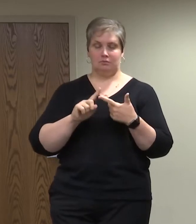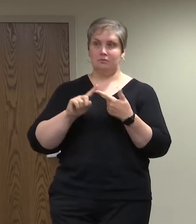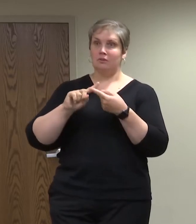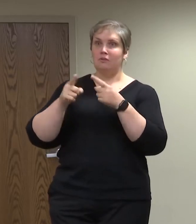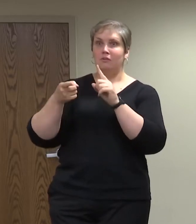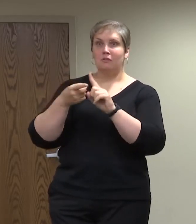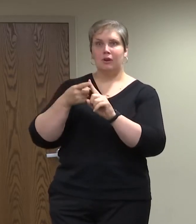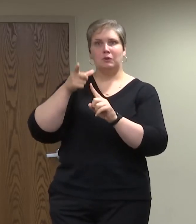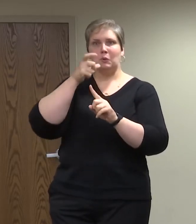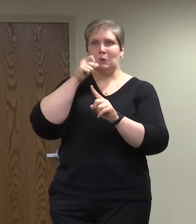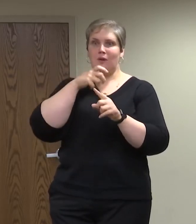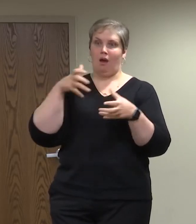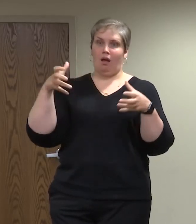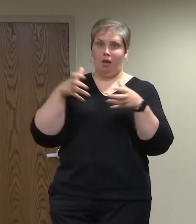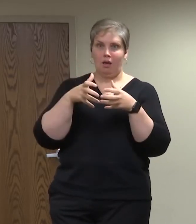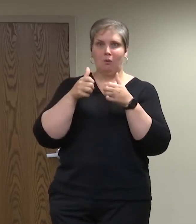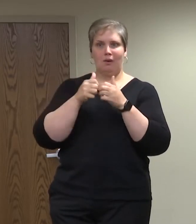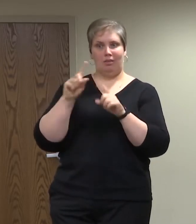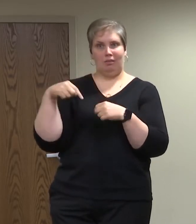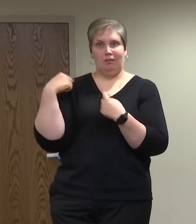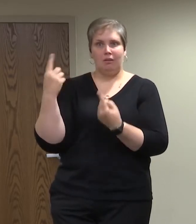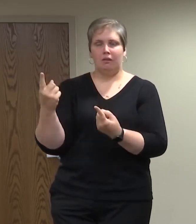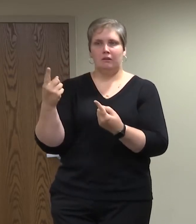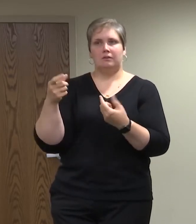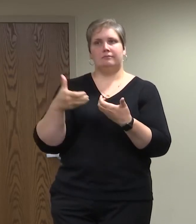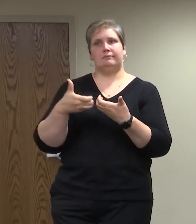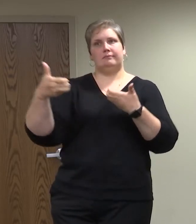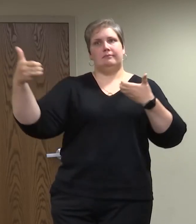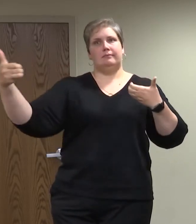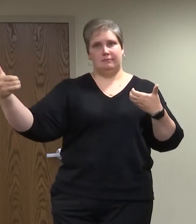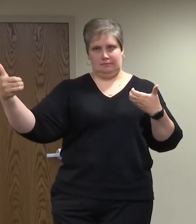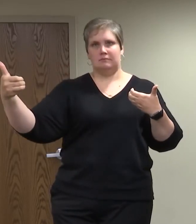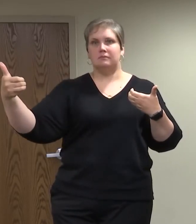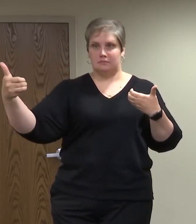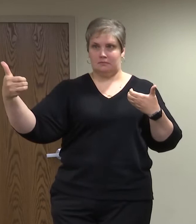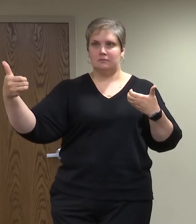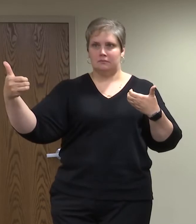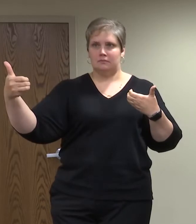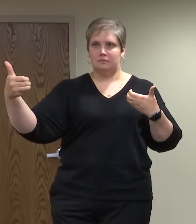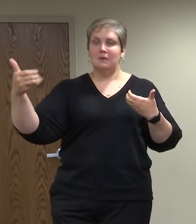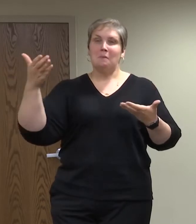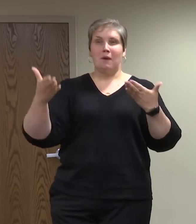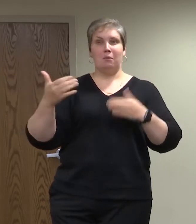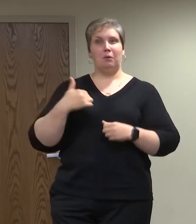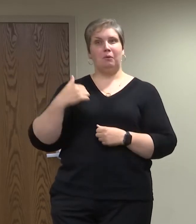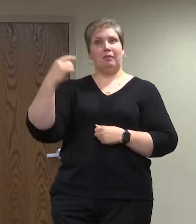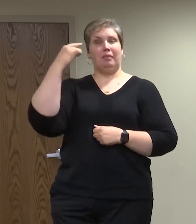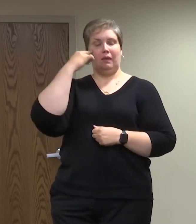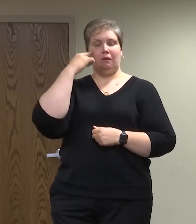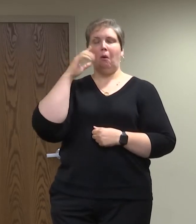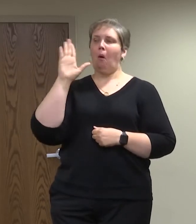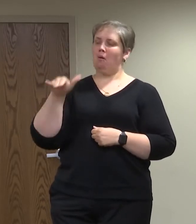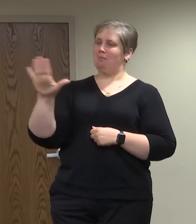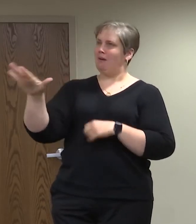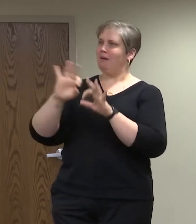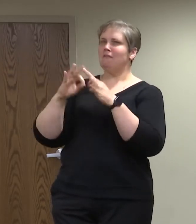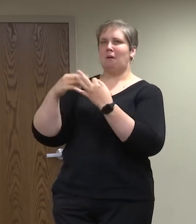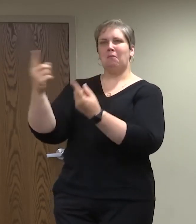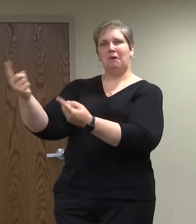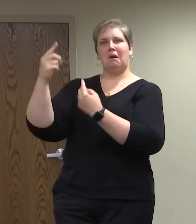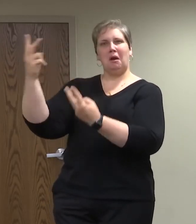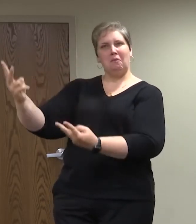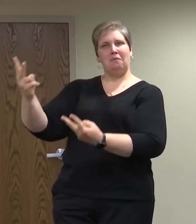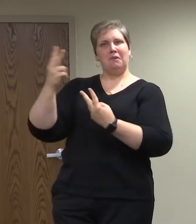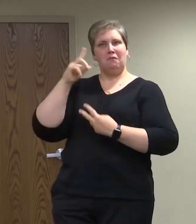mean that you're inherently protected from them. We've had visitors from out of state coming to stay with family over the Labor Day